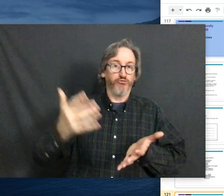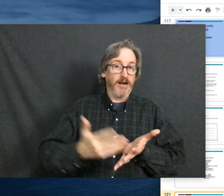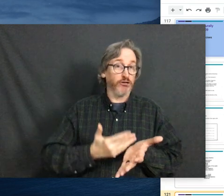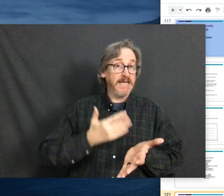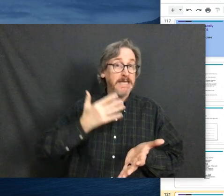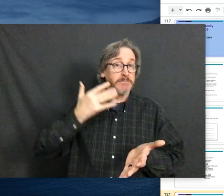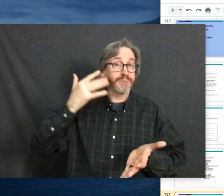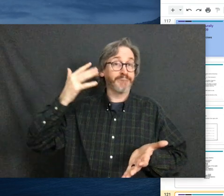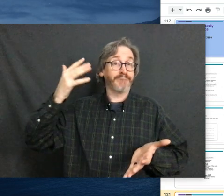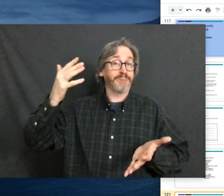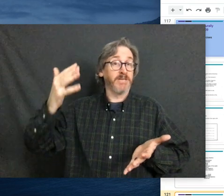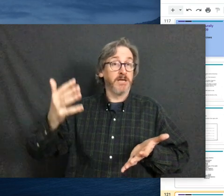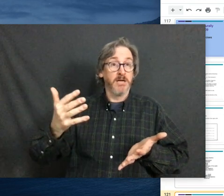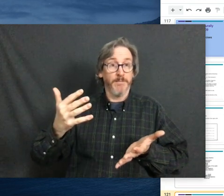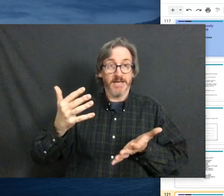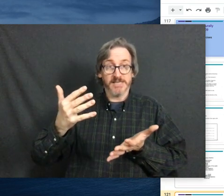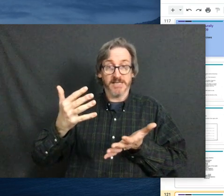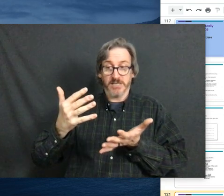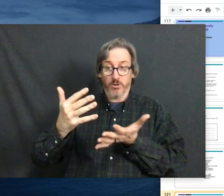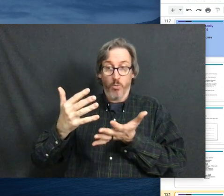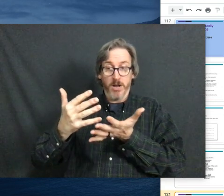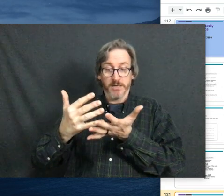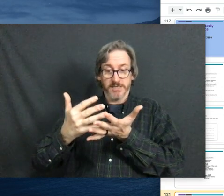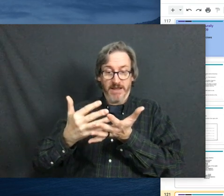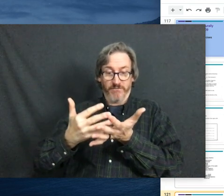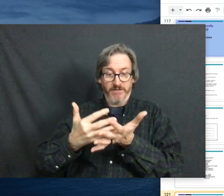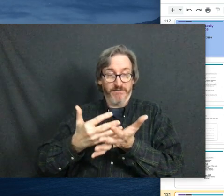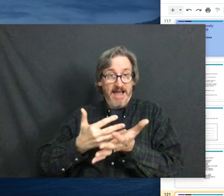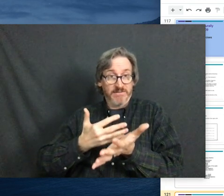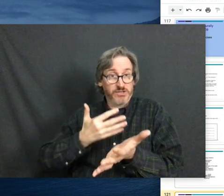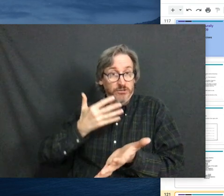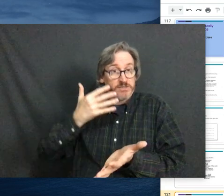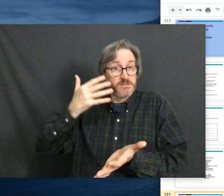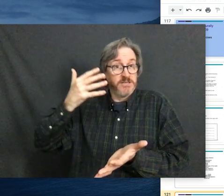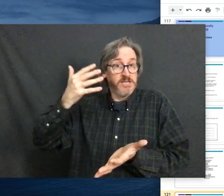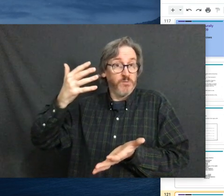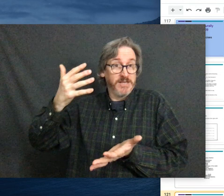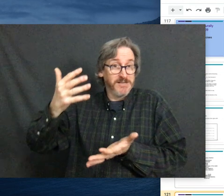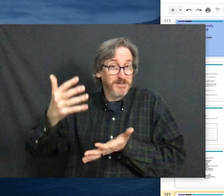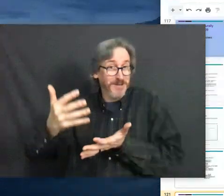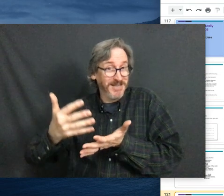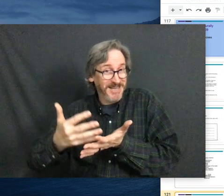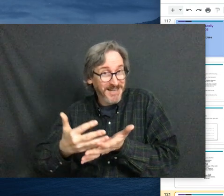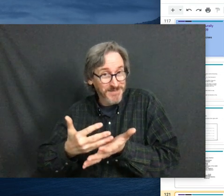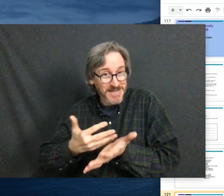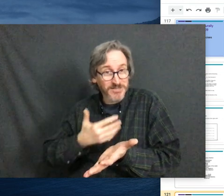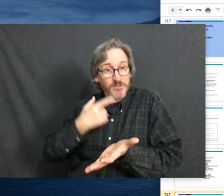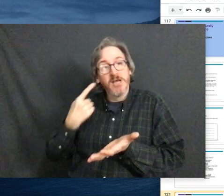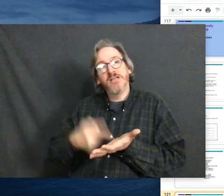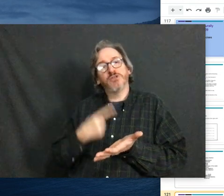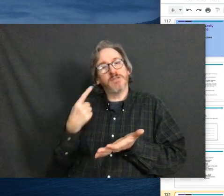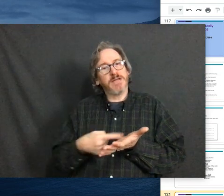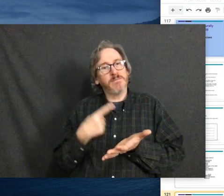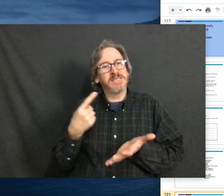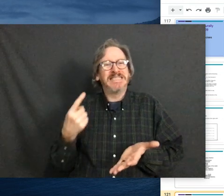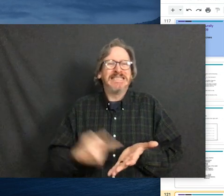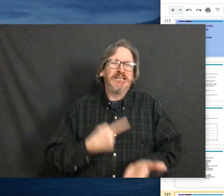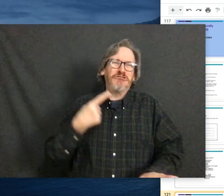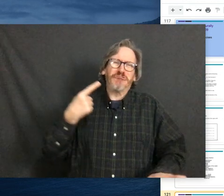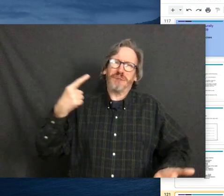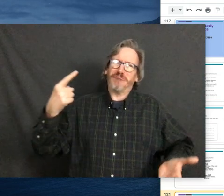like rarely, because it's like once every 5 circles is what this ultimately comes out to. So